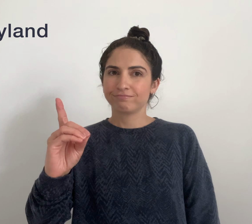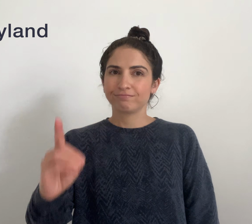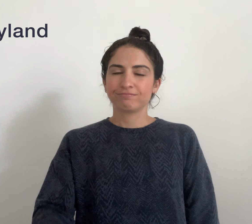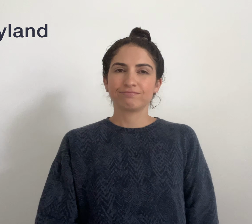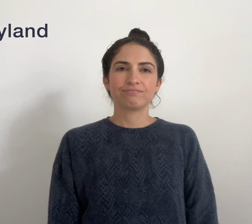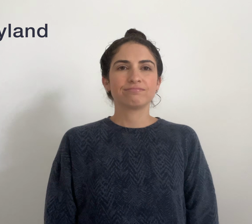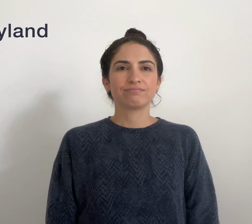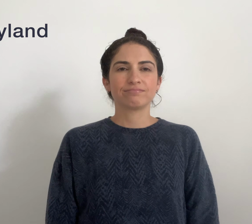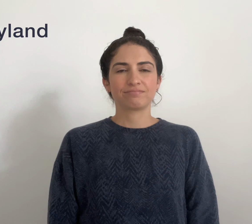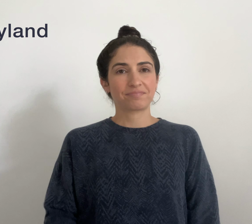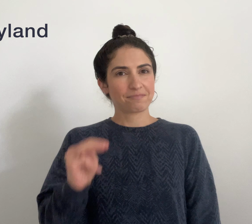Maryland.